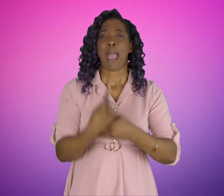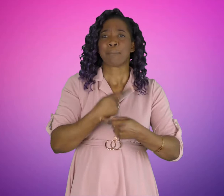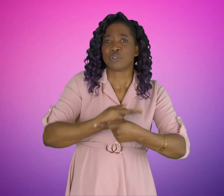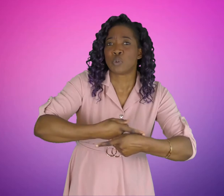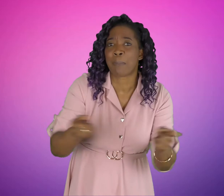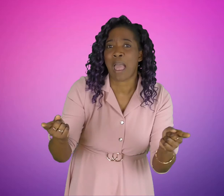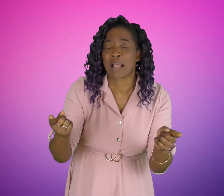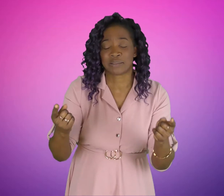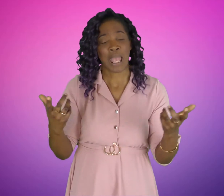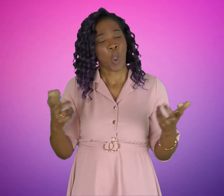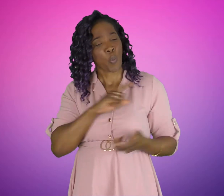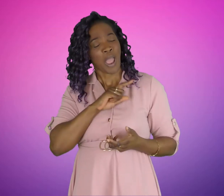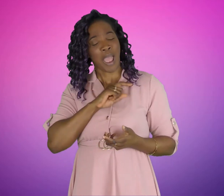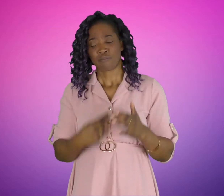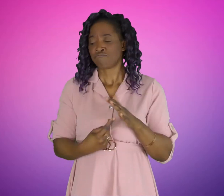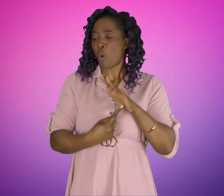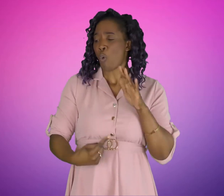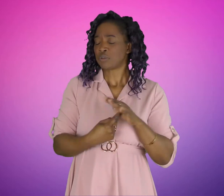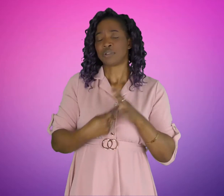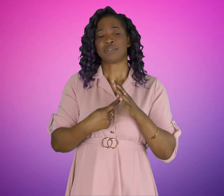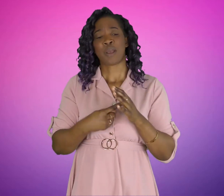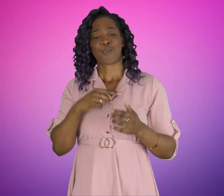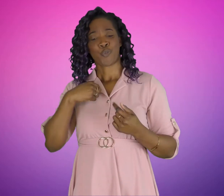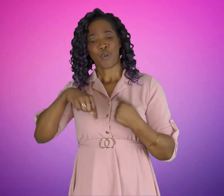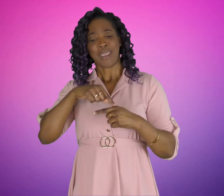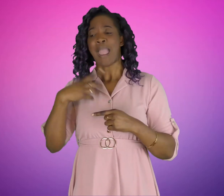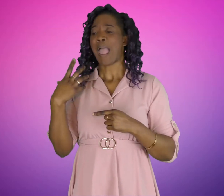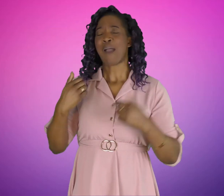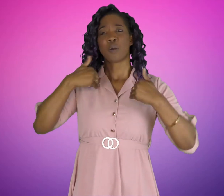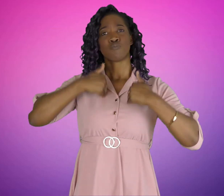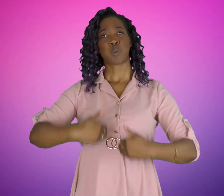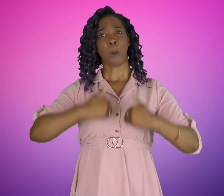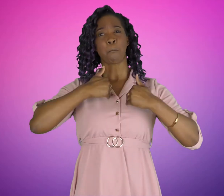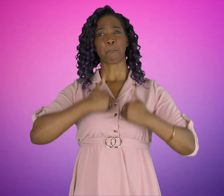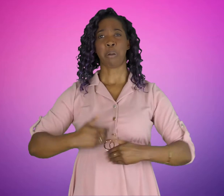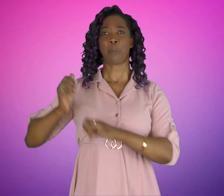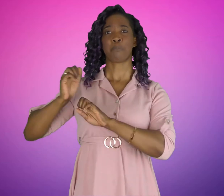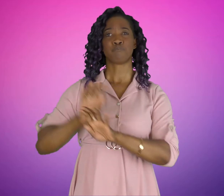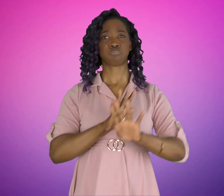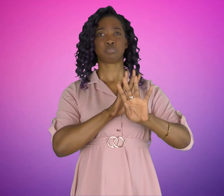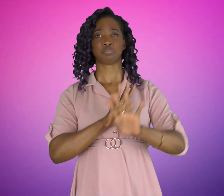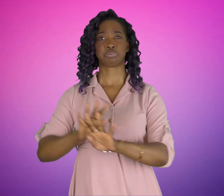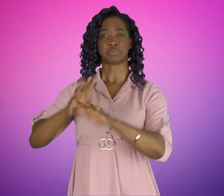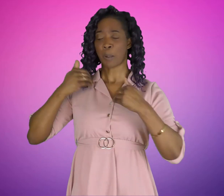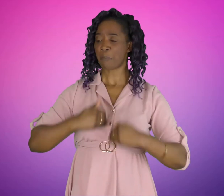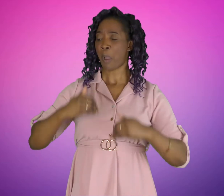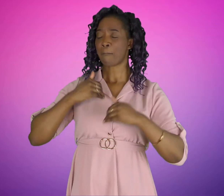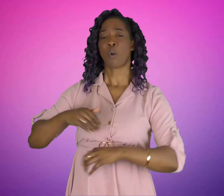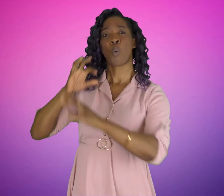get to decide what is best for all men, and what makes us distinguished is these quite distinctive distinctions between us and them. We have pomp, pomp